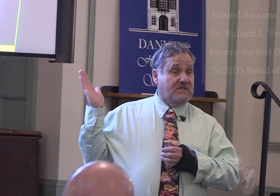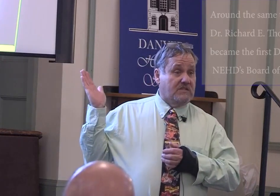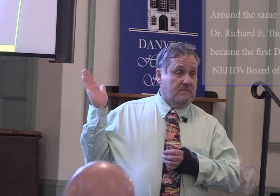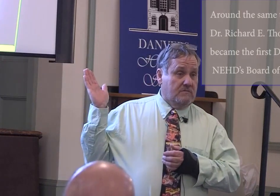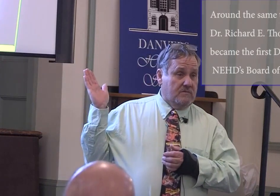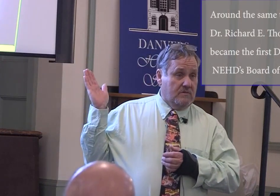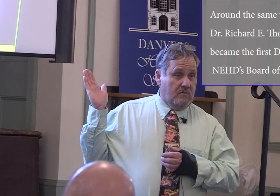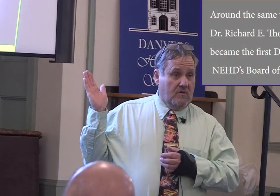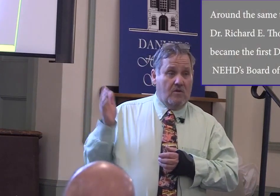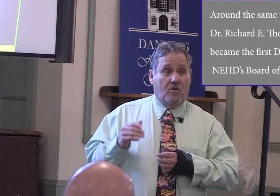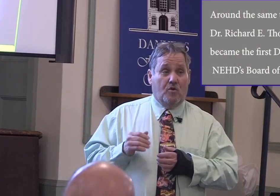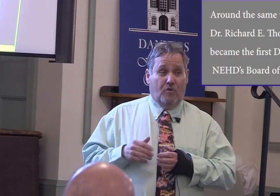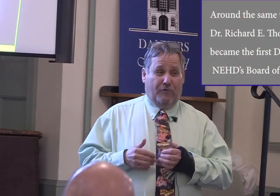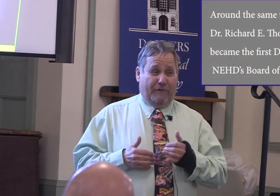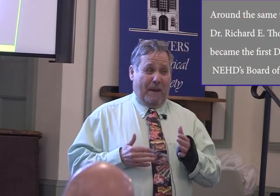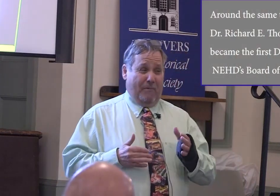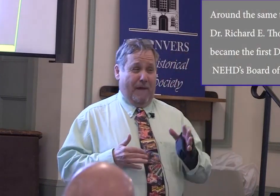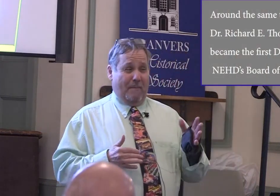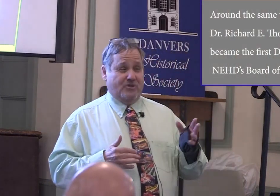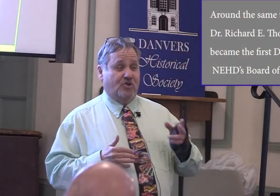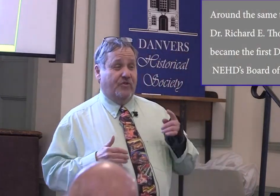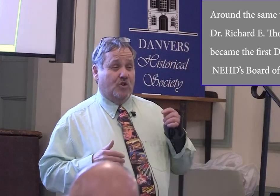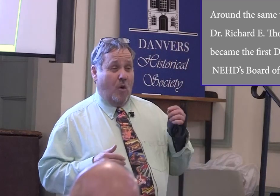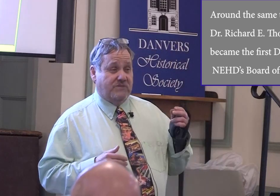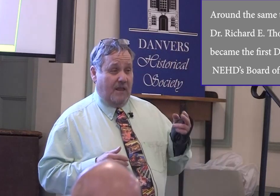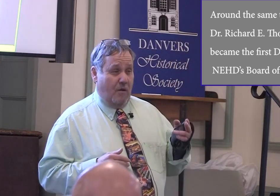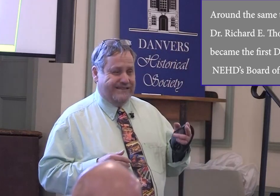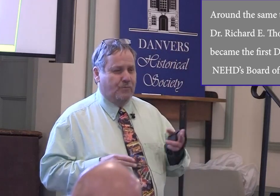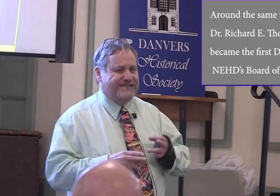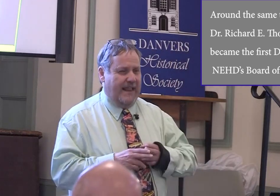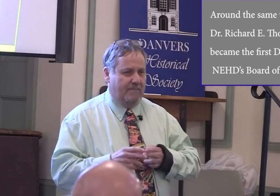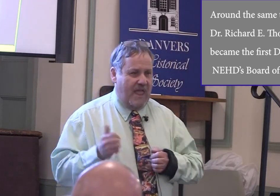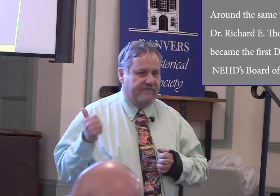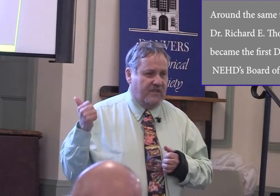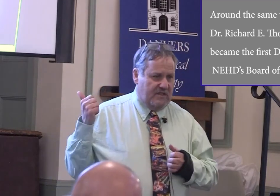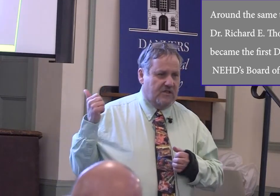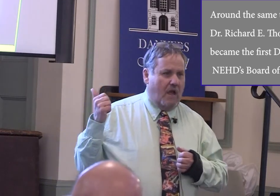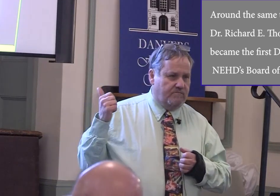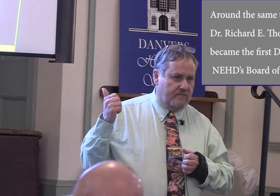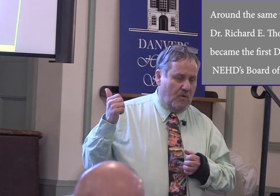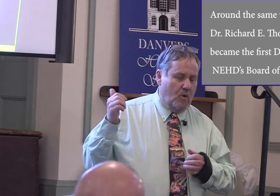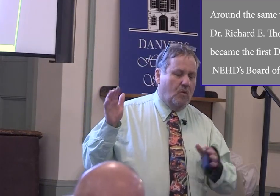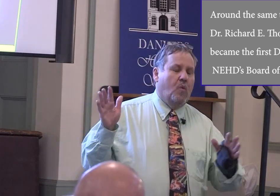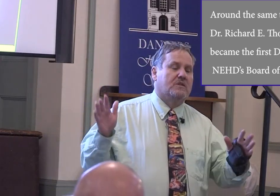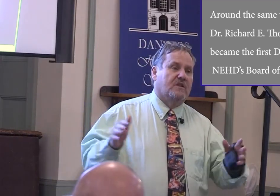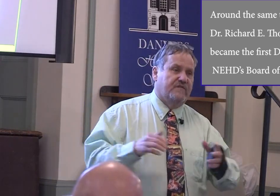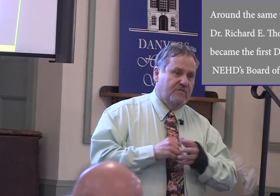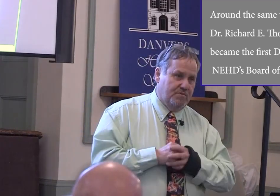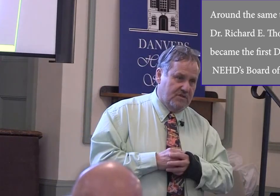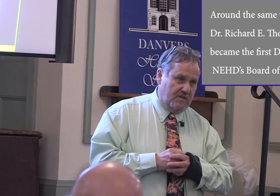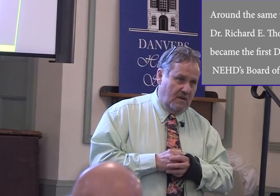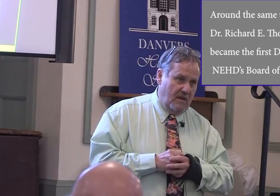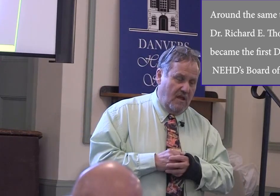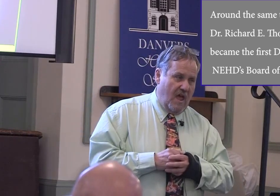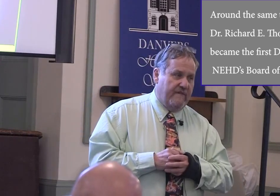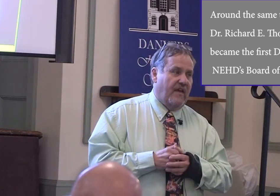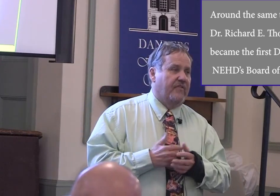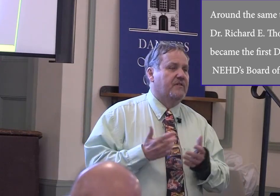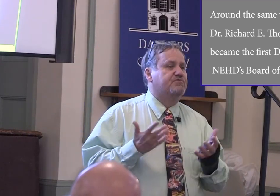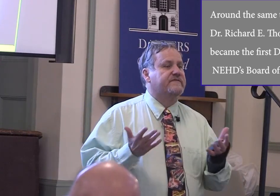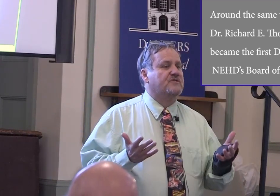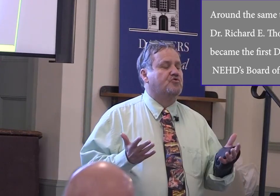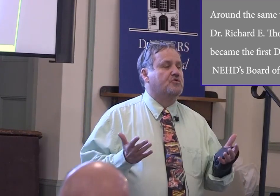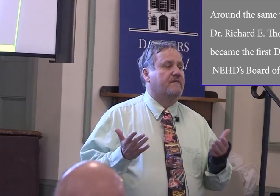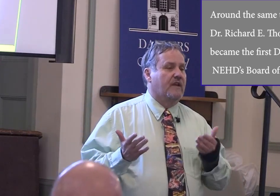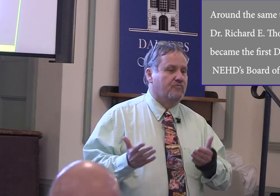Dr. Thompson, who remember I mentioned the Thompson House, it was named after this guy. Wonderful person. I've